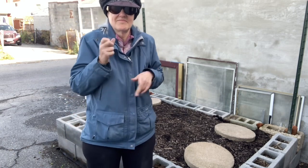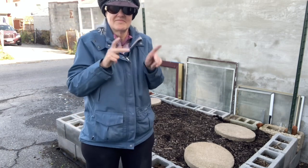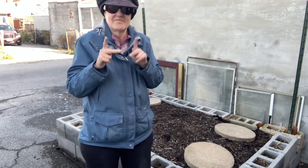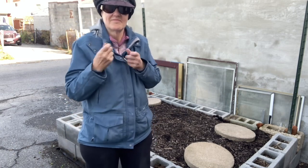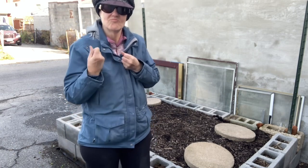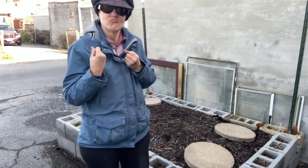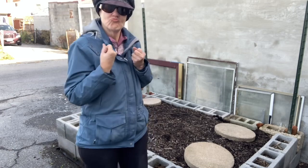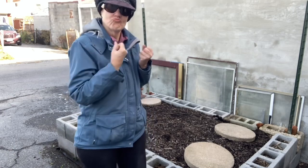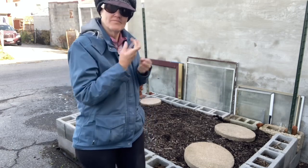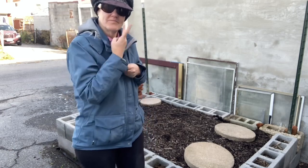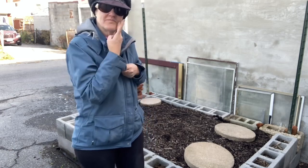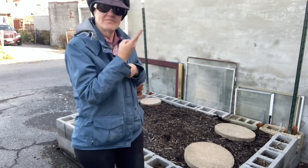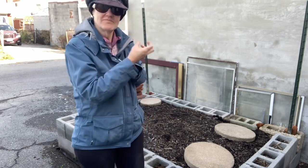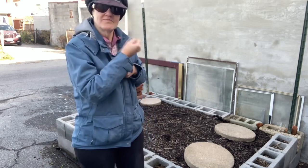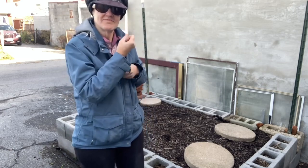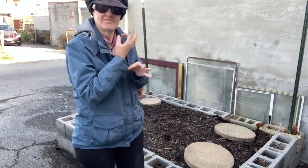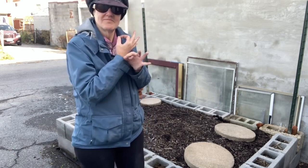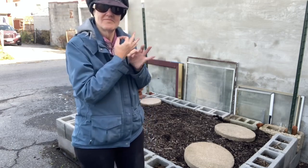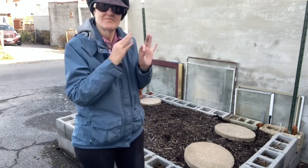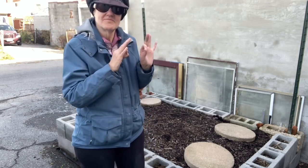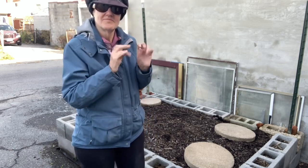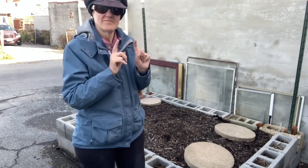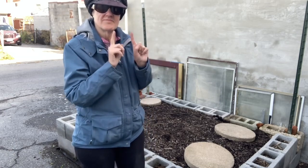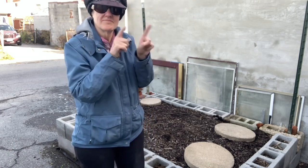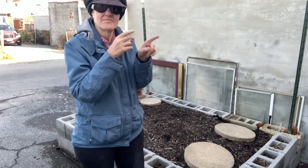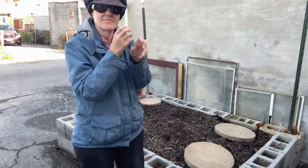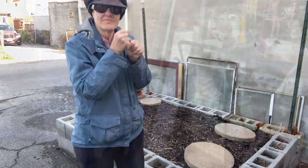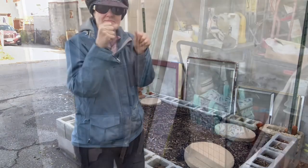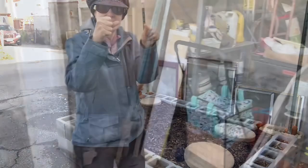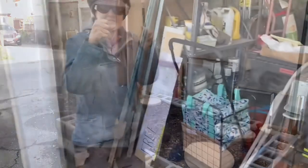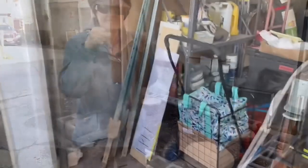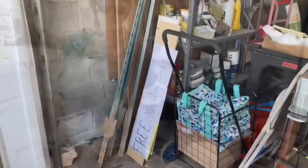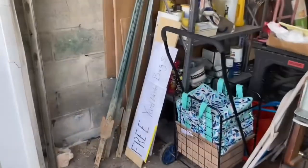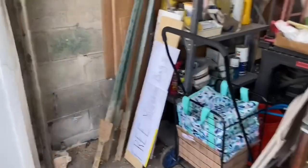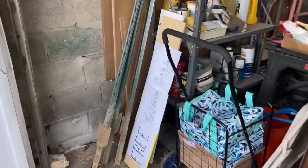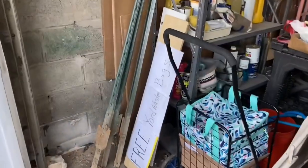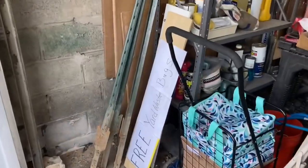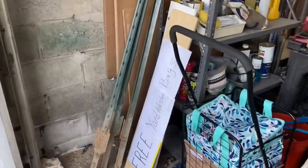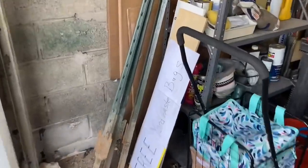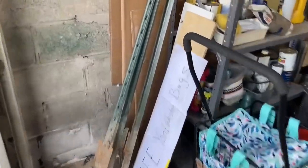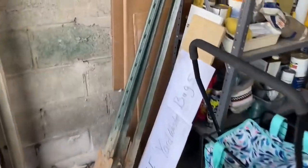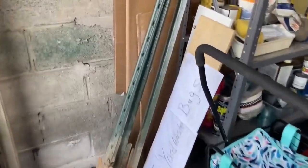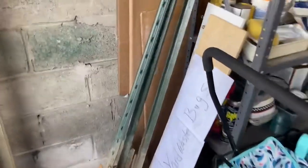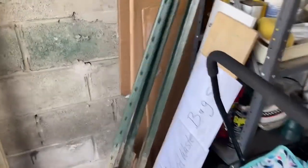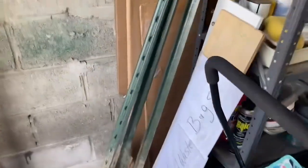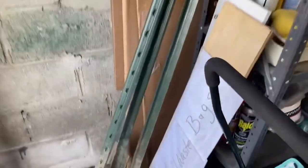It's Saturday. People driving by will be able to see them and take them for free. Now let's go get the